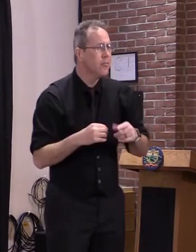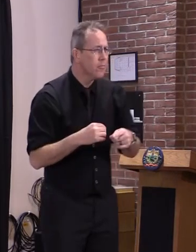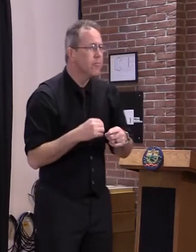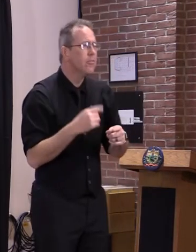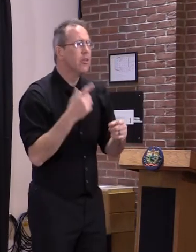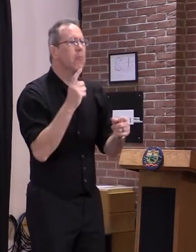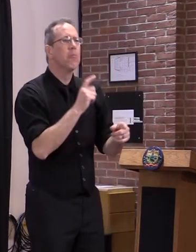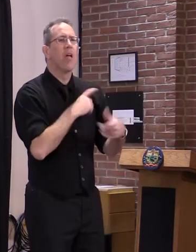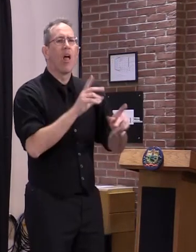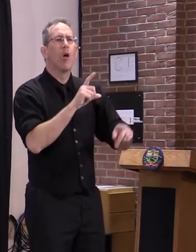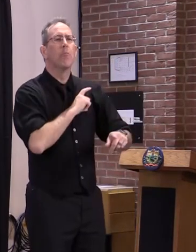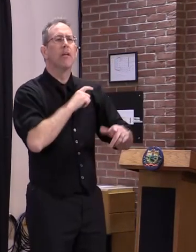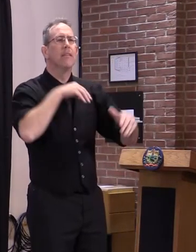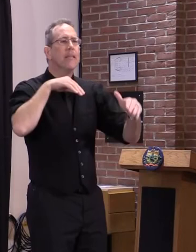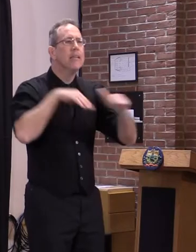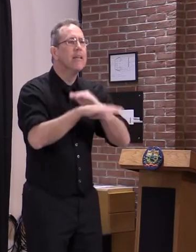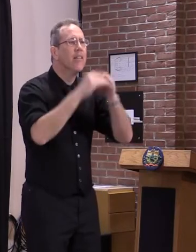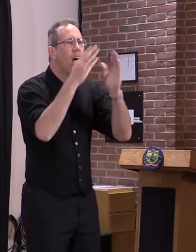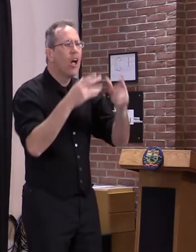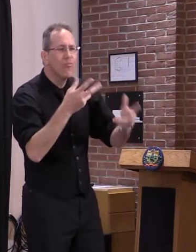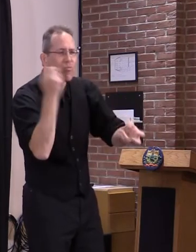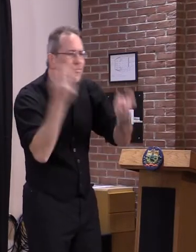this bill,